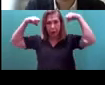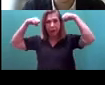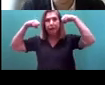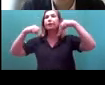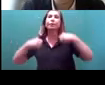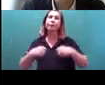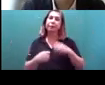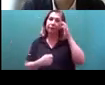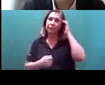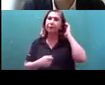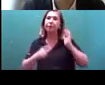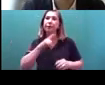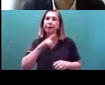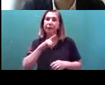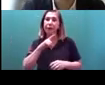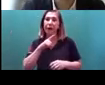that surrounds Almere,